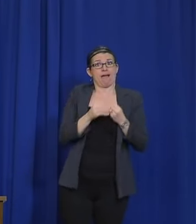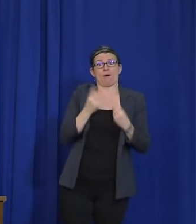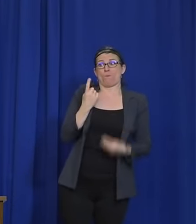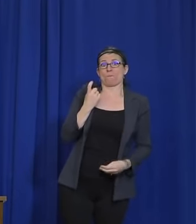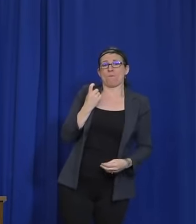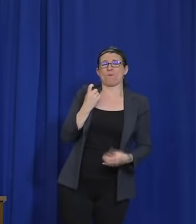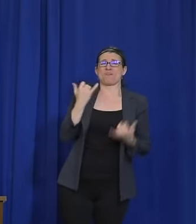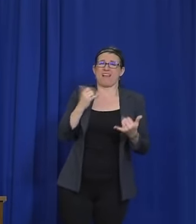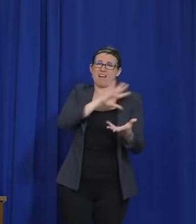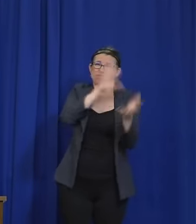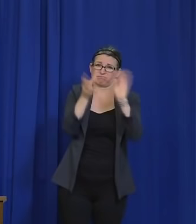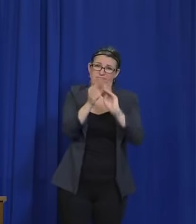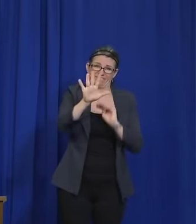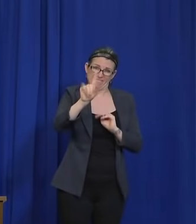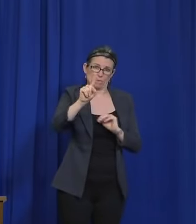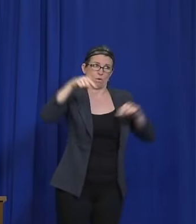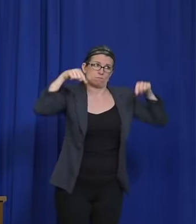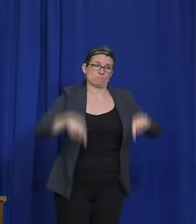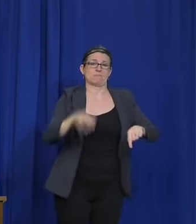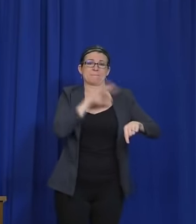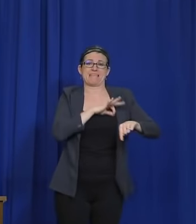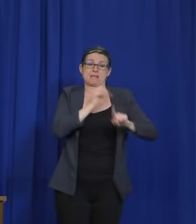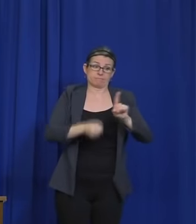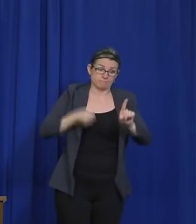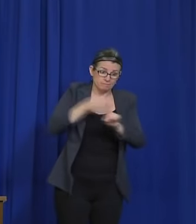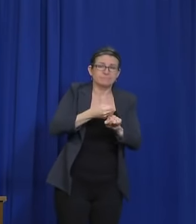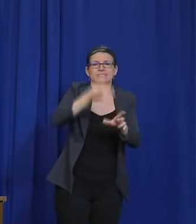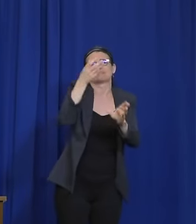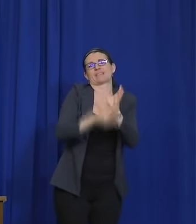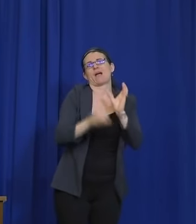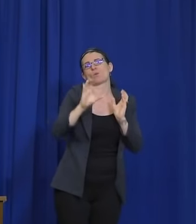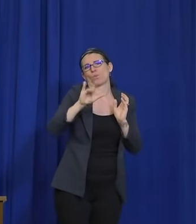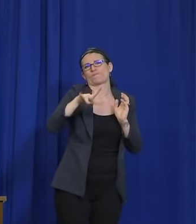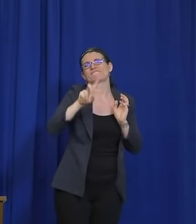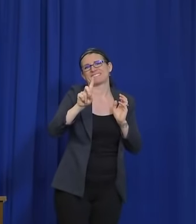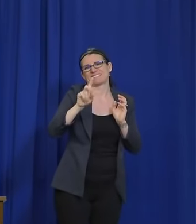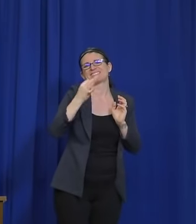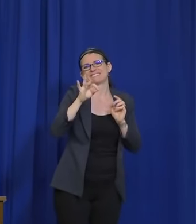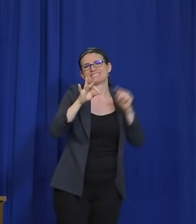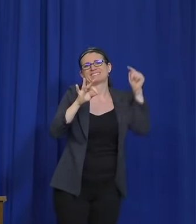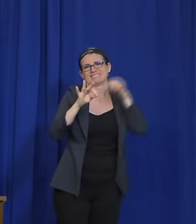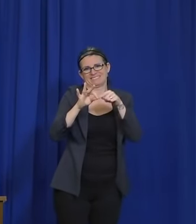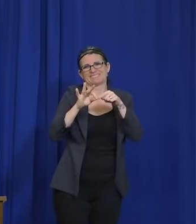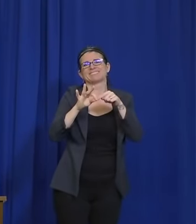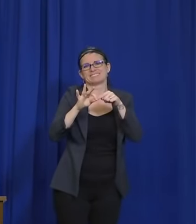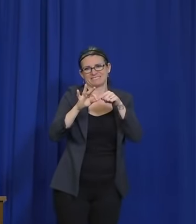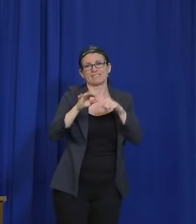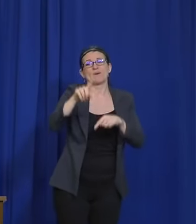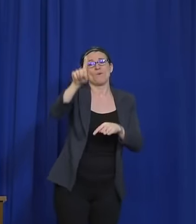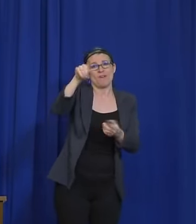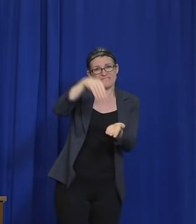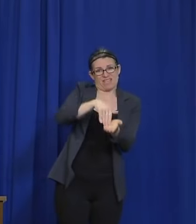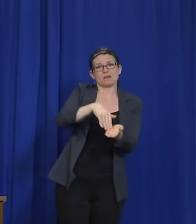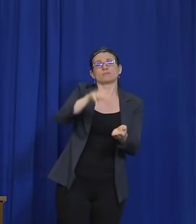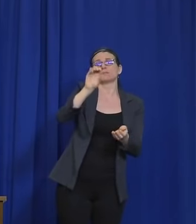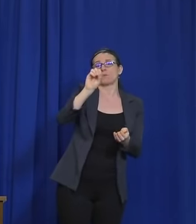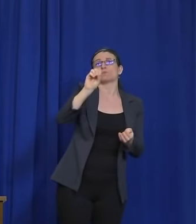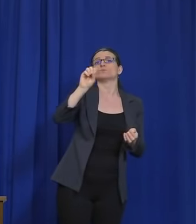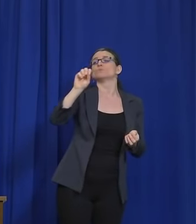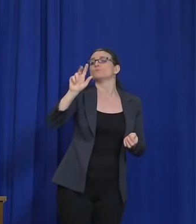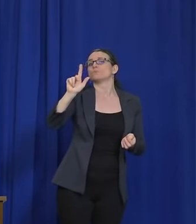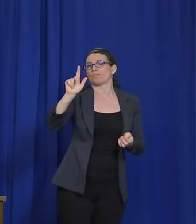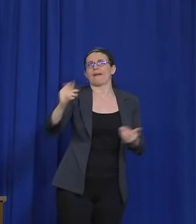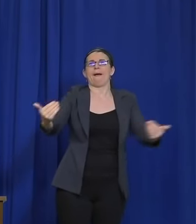of today, we have 1,023 confirmed cases. That is an increase of 6 from yesterday. There